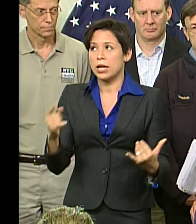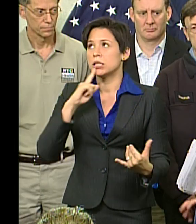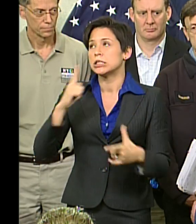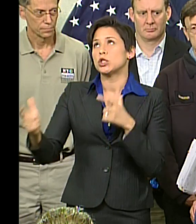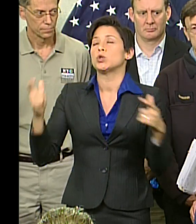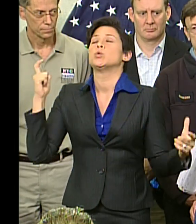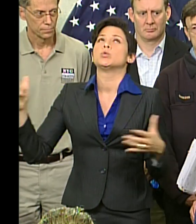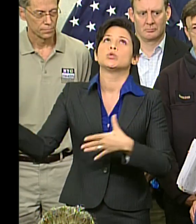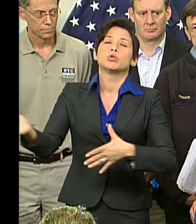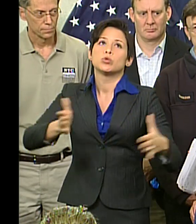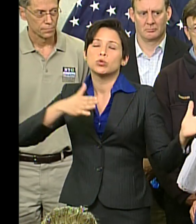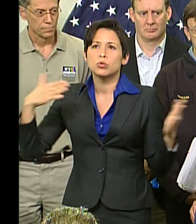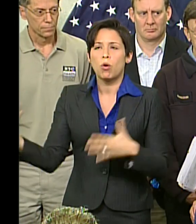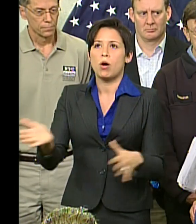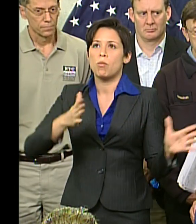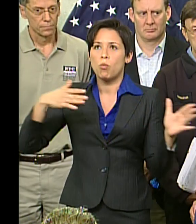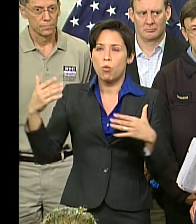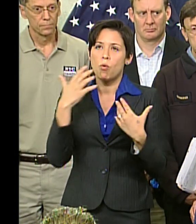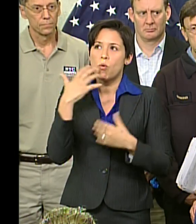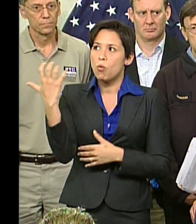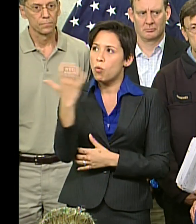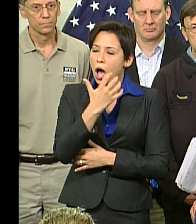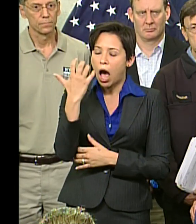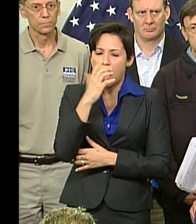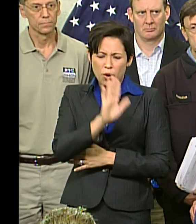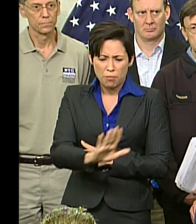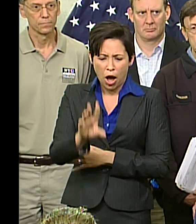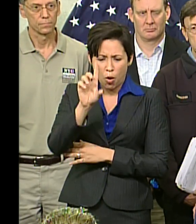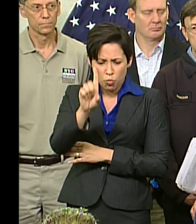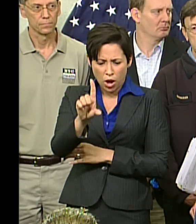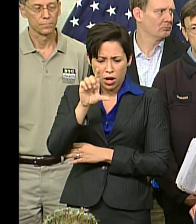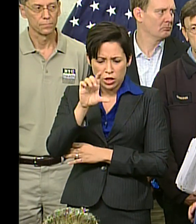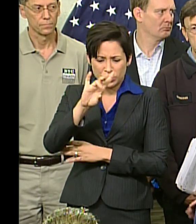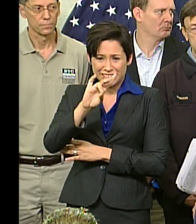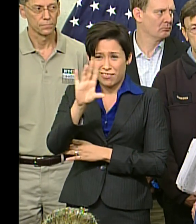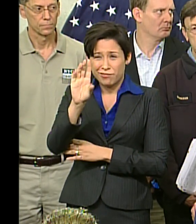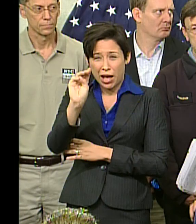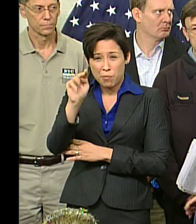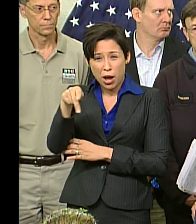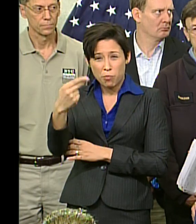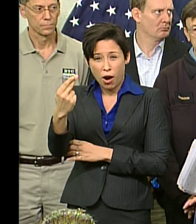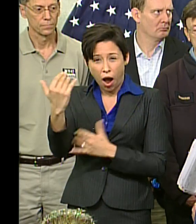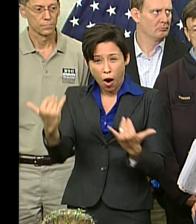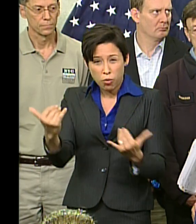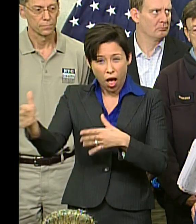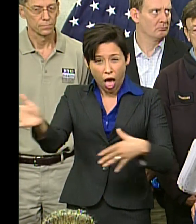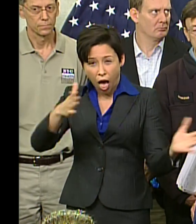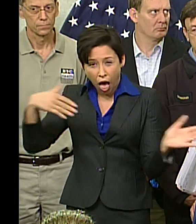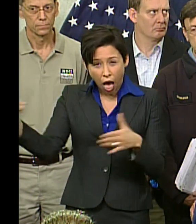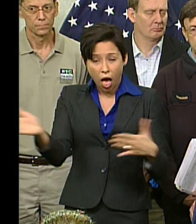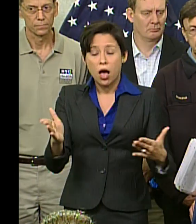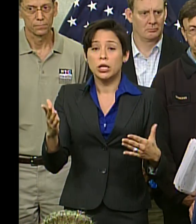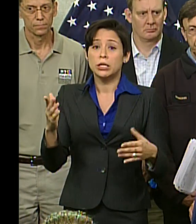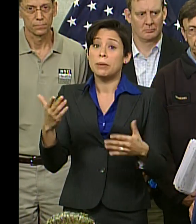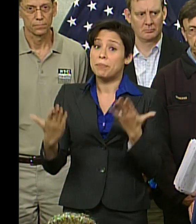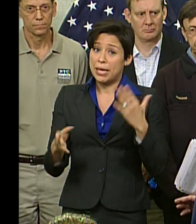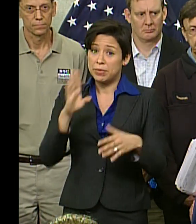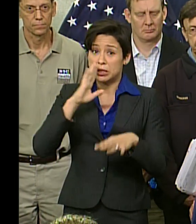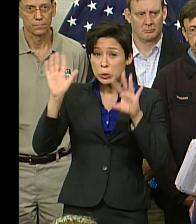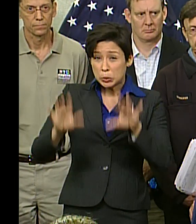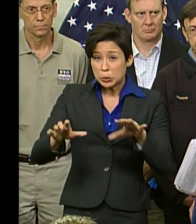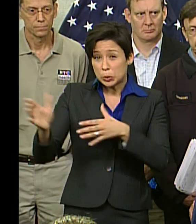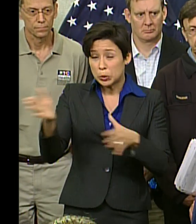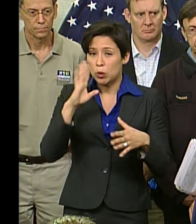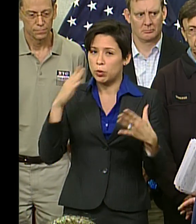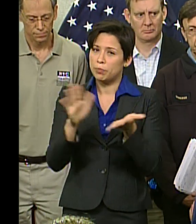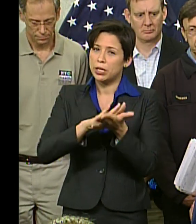storm. Hurricane force winds extend some 175 miles in every direction of this center. The storm may strengthen as it meets the